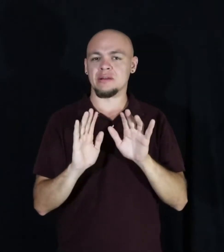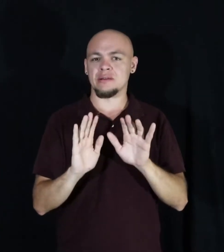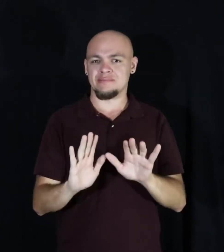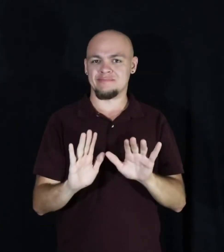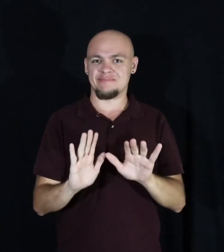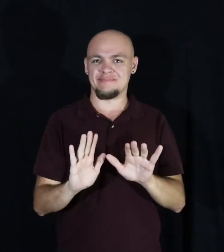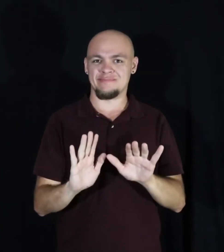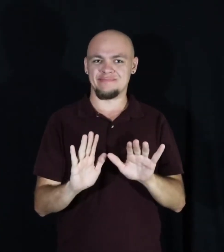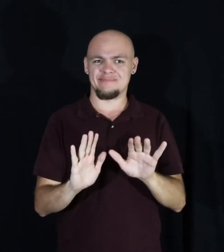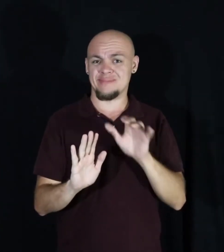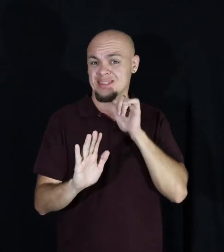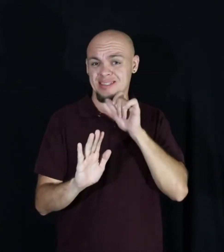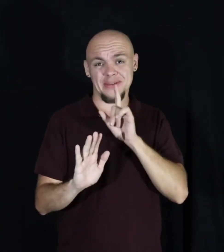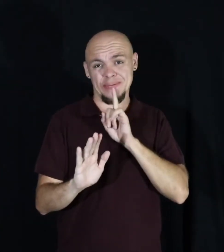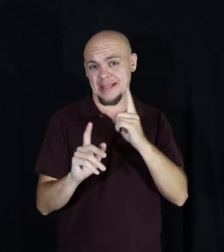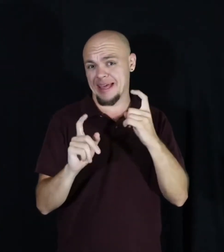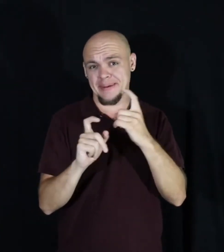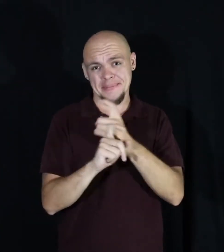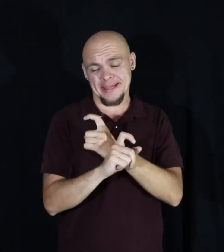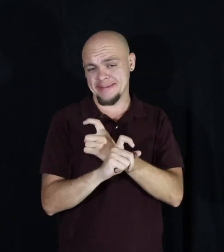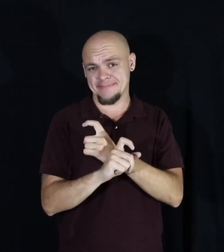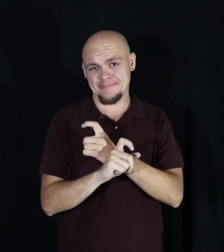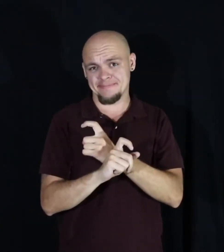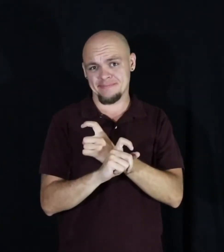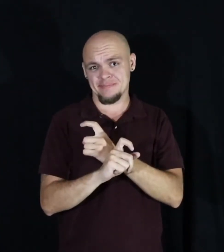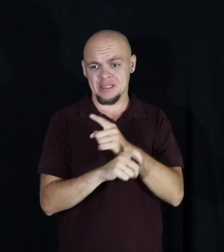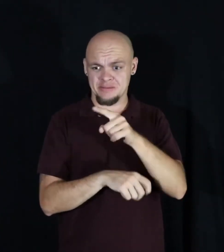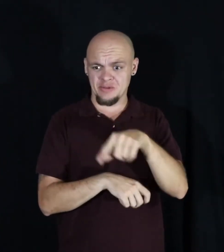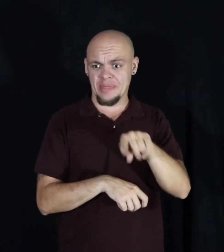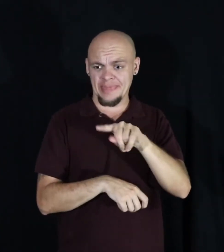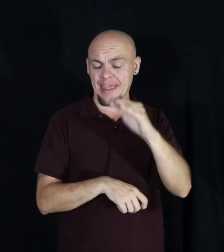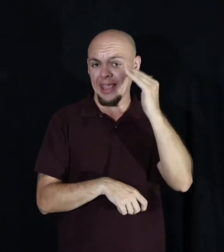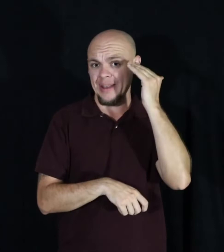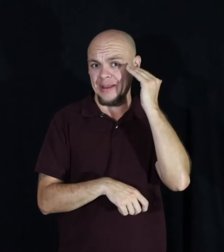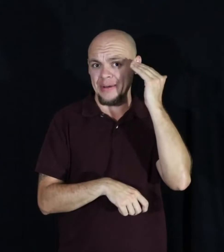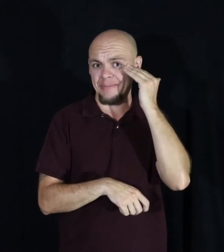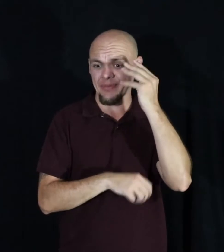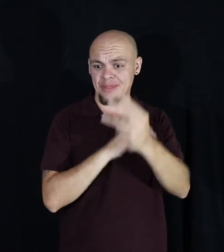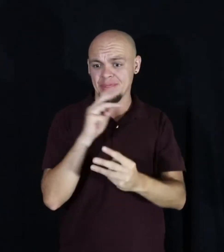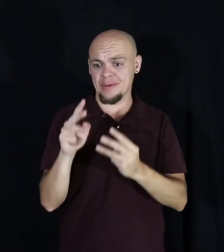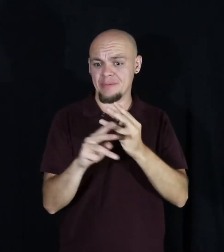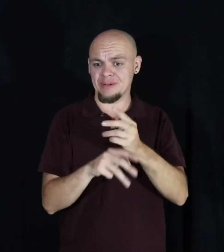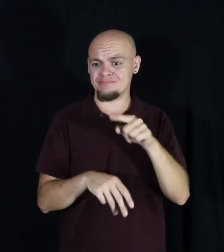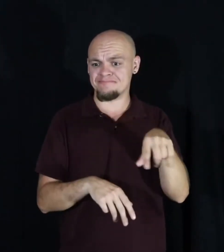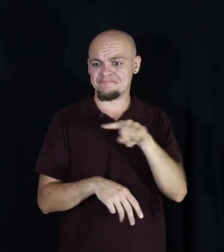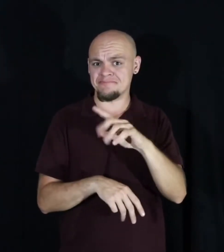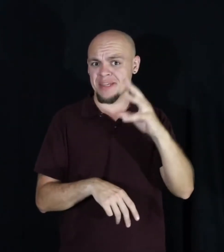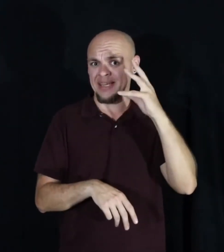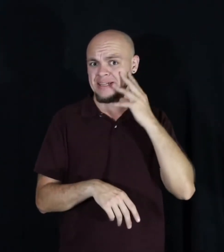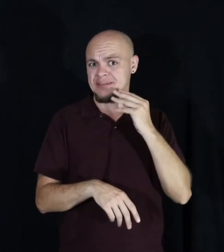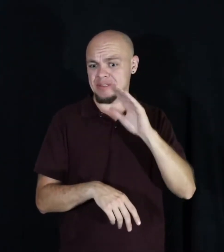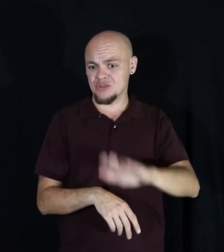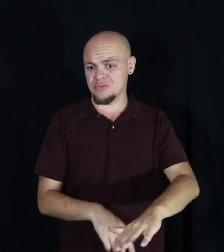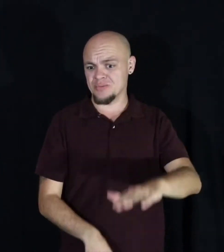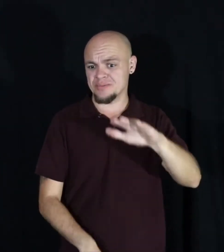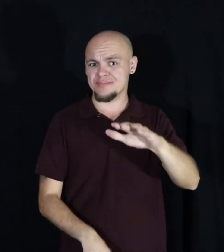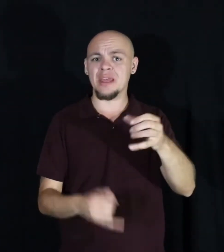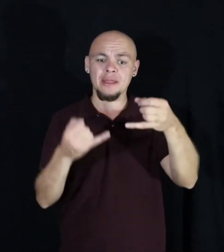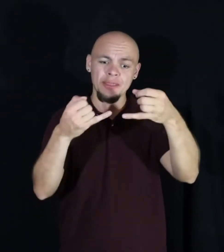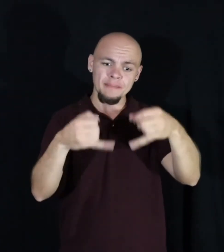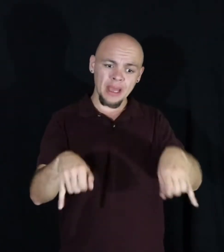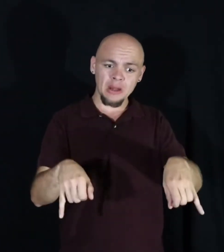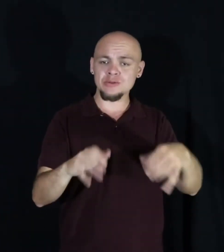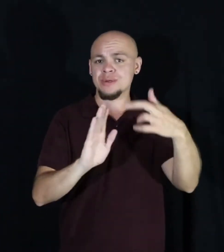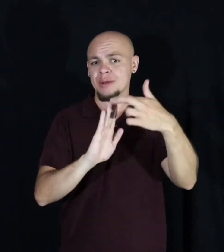Not that complicated, really. It's what they know. It's the world they grew up in. And they know what the boundaries and the